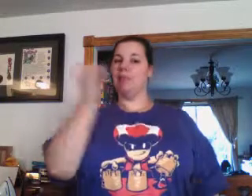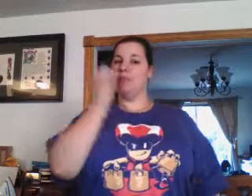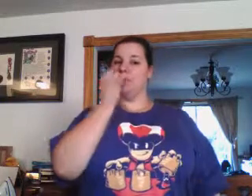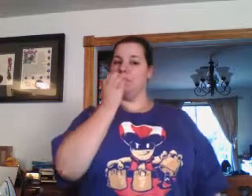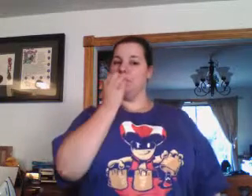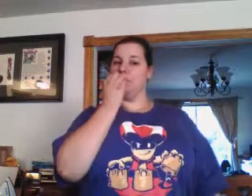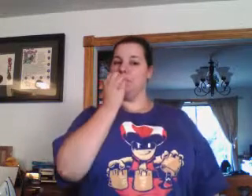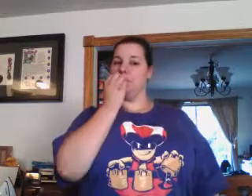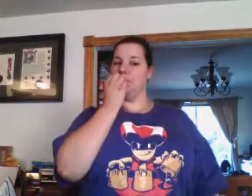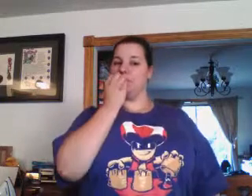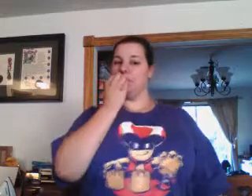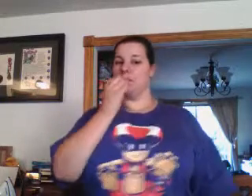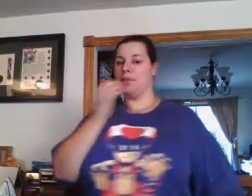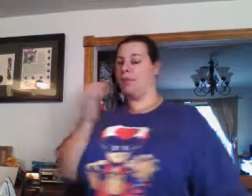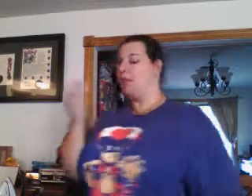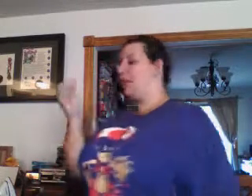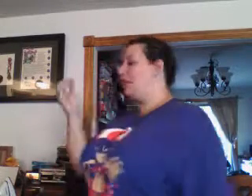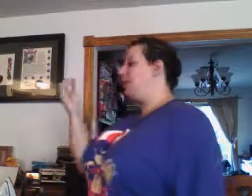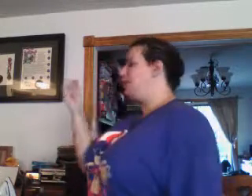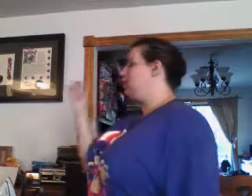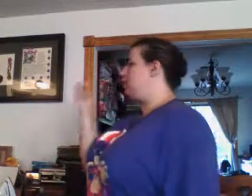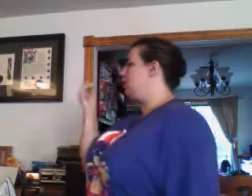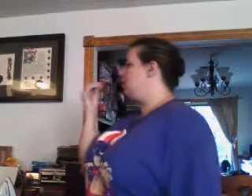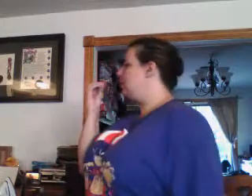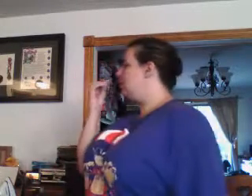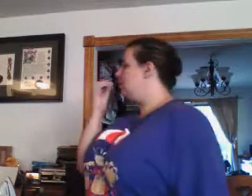Food. Again, sideways.